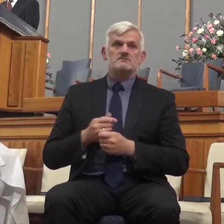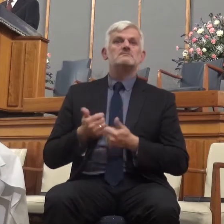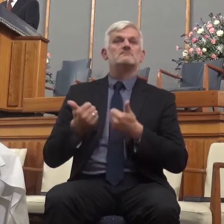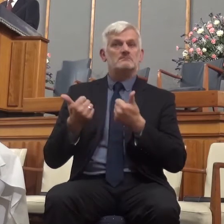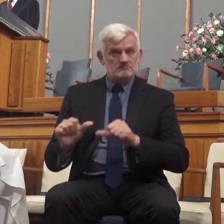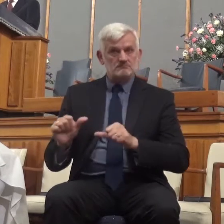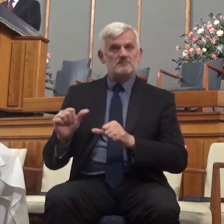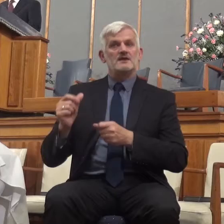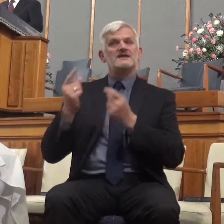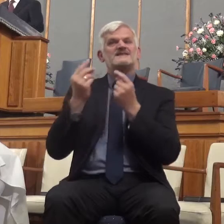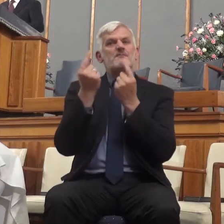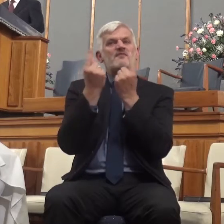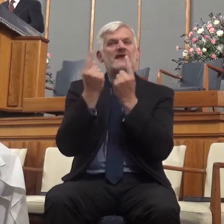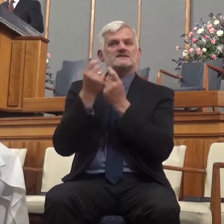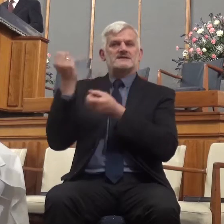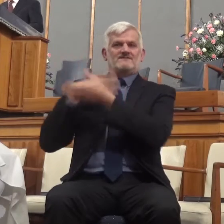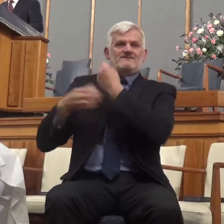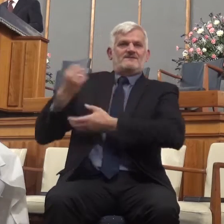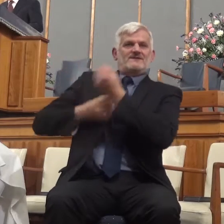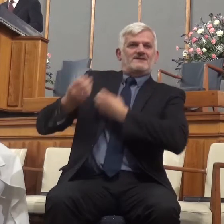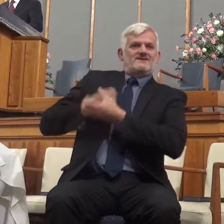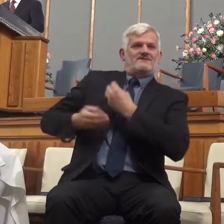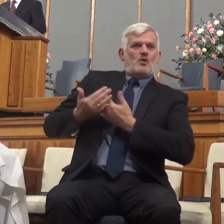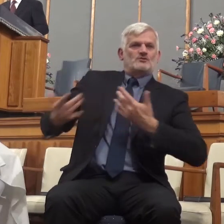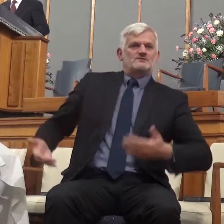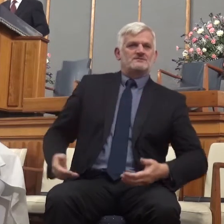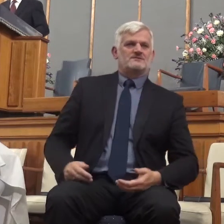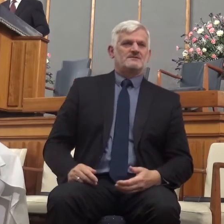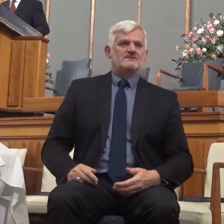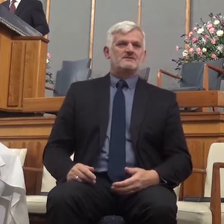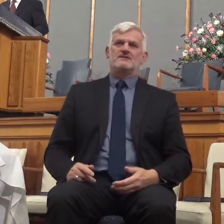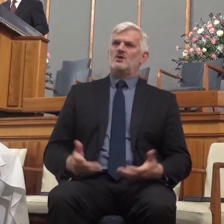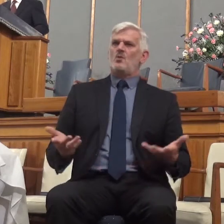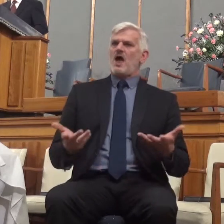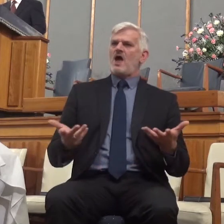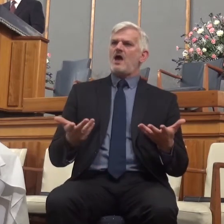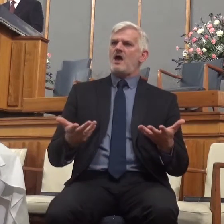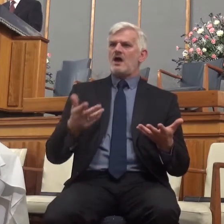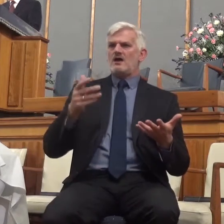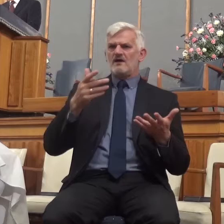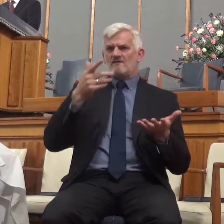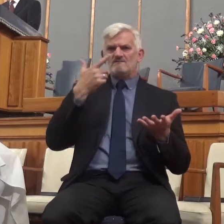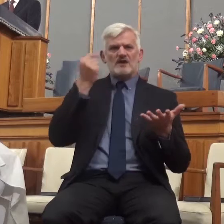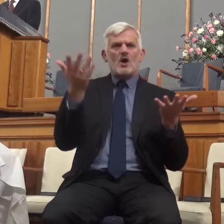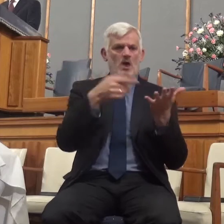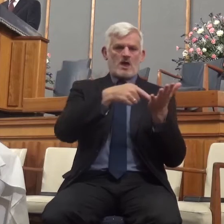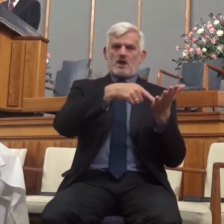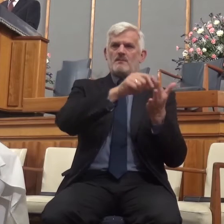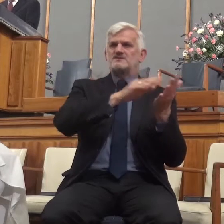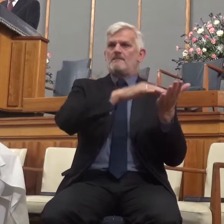certain things. And some of these matters are covered and dealt with in this very remarkable psalm. And